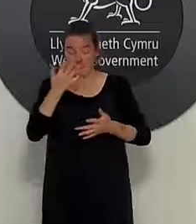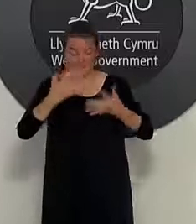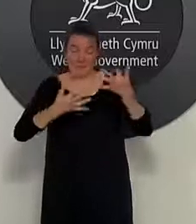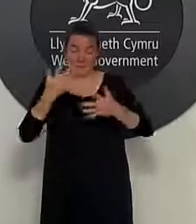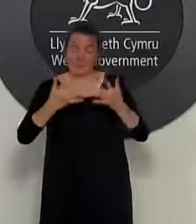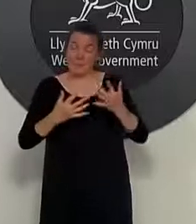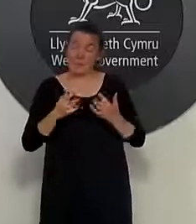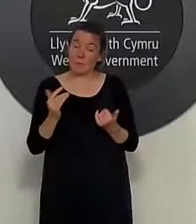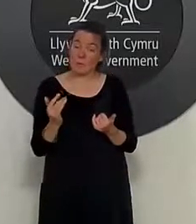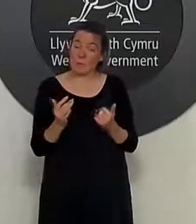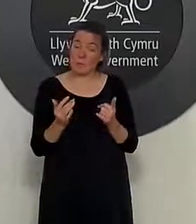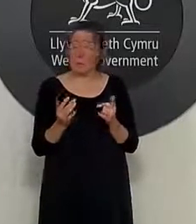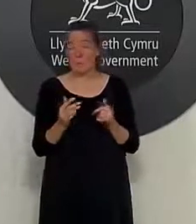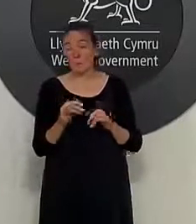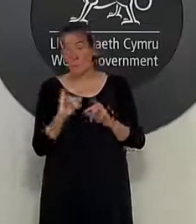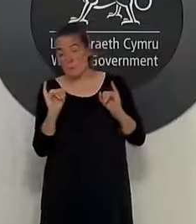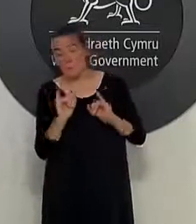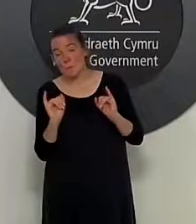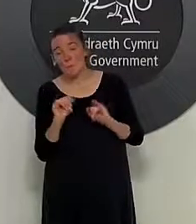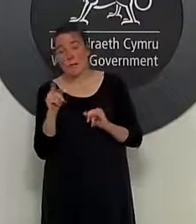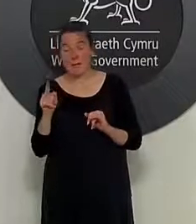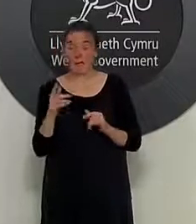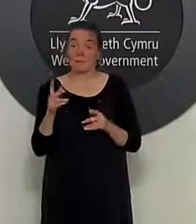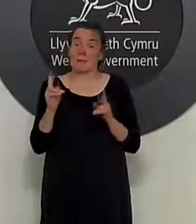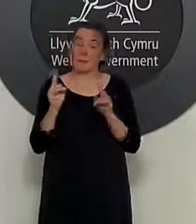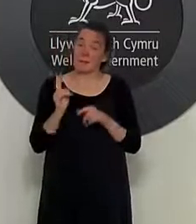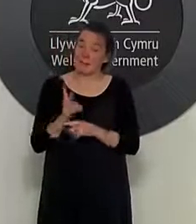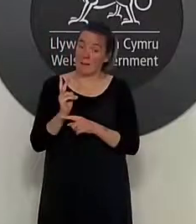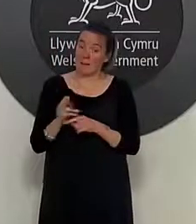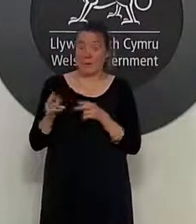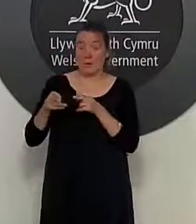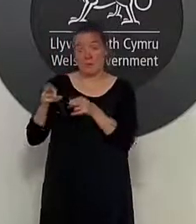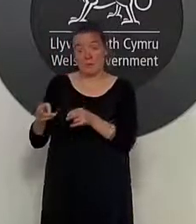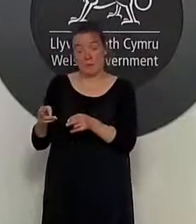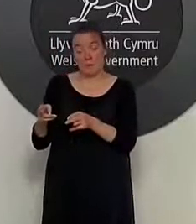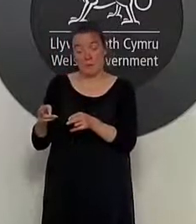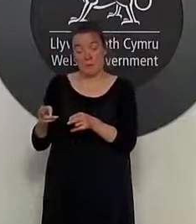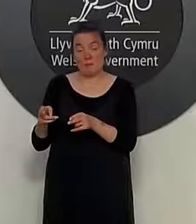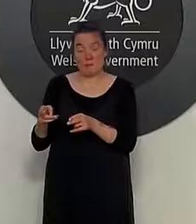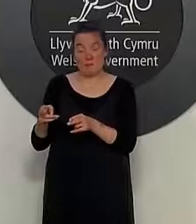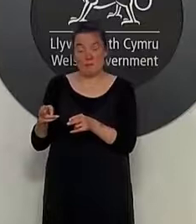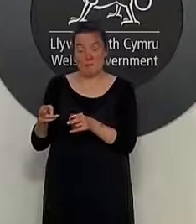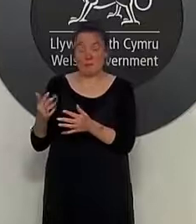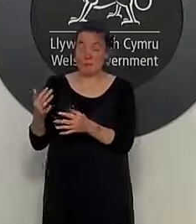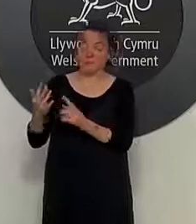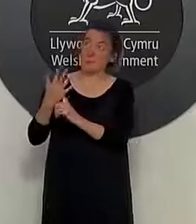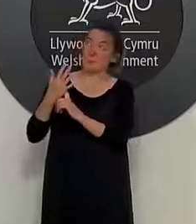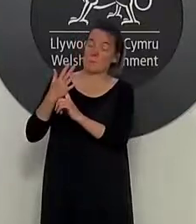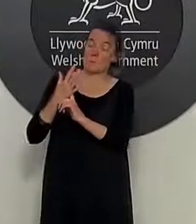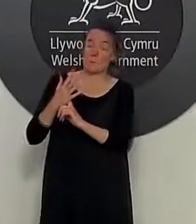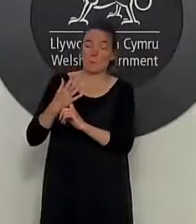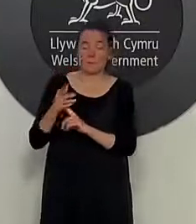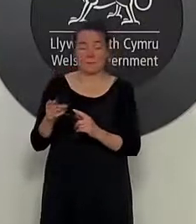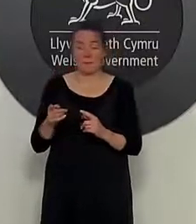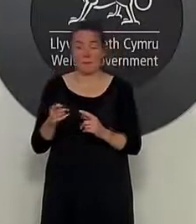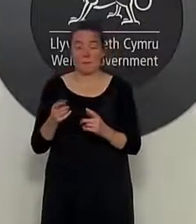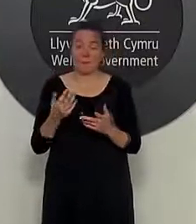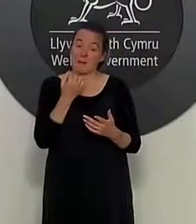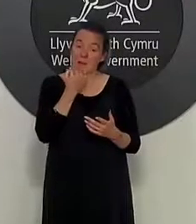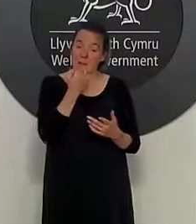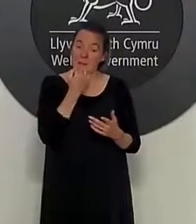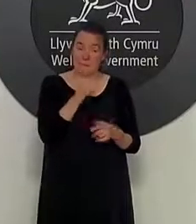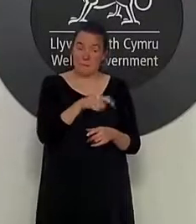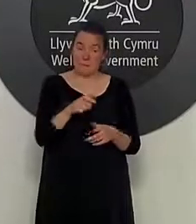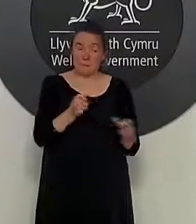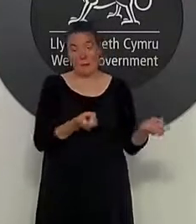our hospital sector is now once again very real, with a rapid rise of people in a hospital